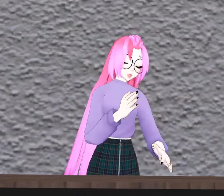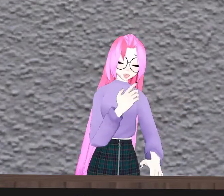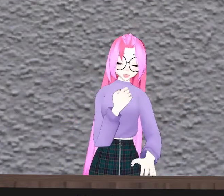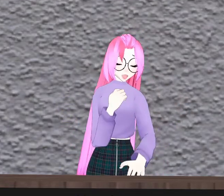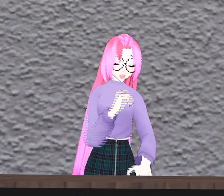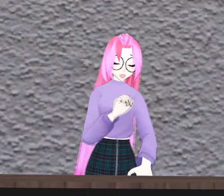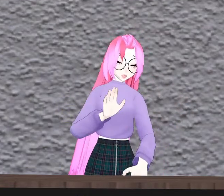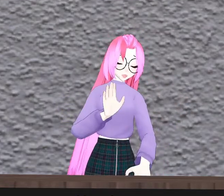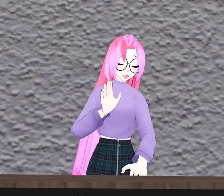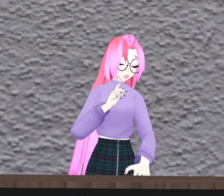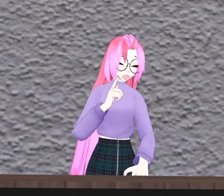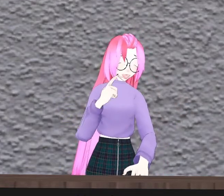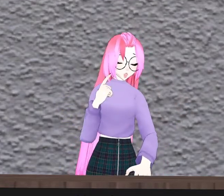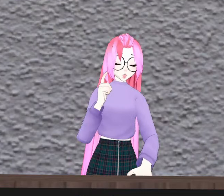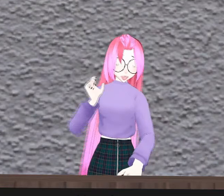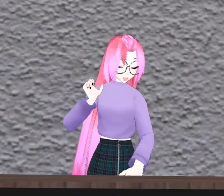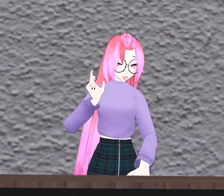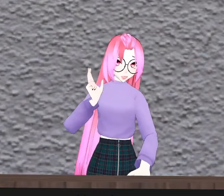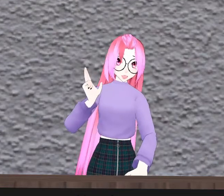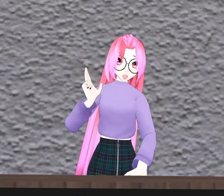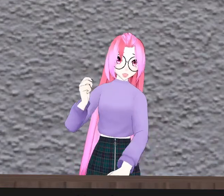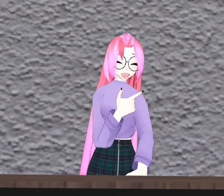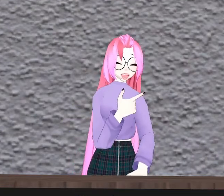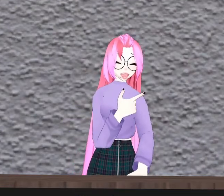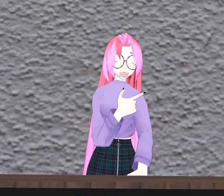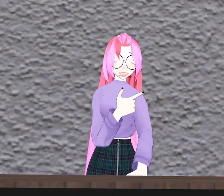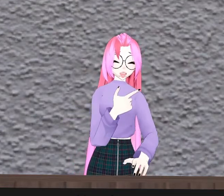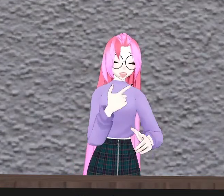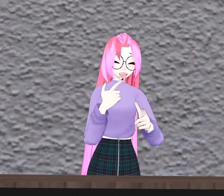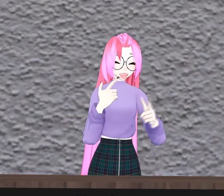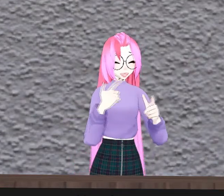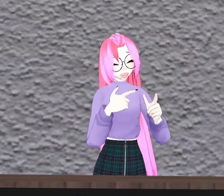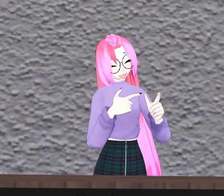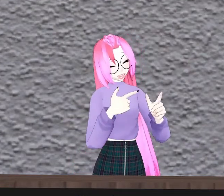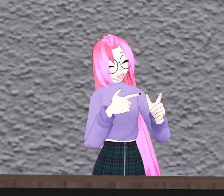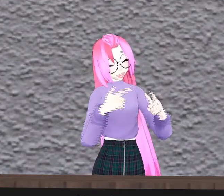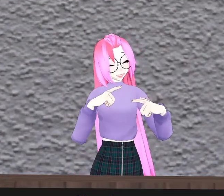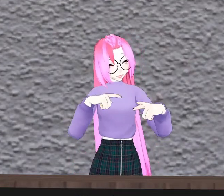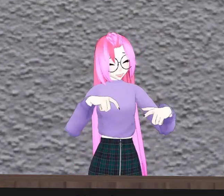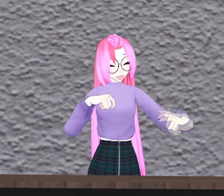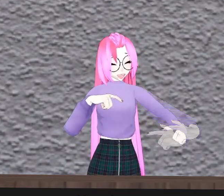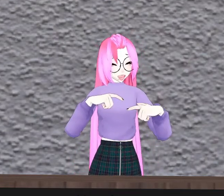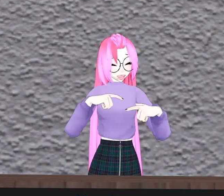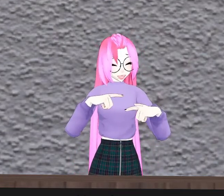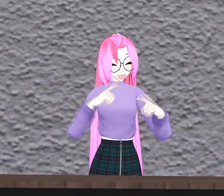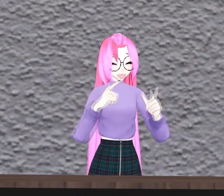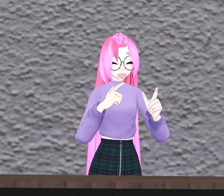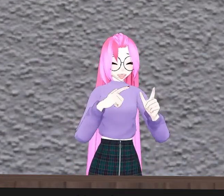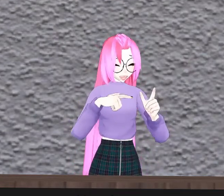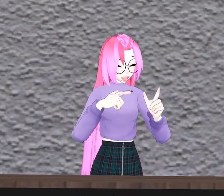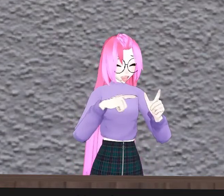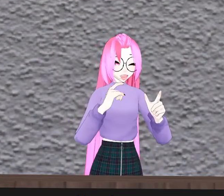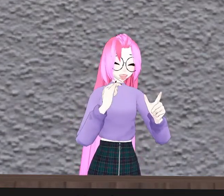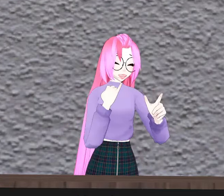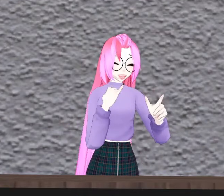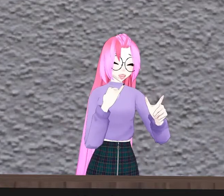does not care because like I said, they've heard it all. So I'd say it depends on your comfortability. If